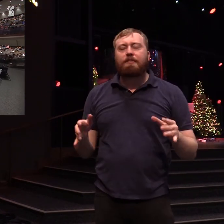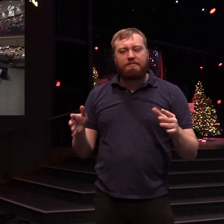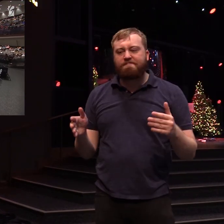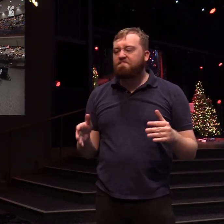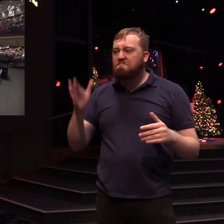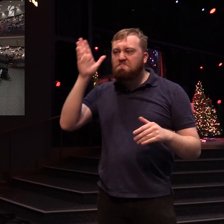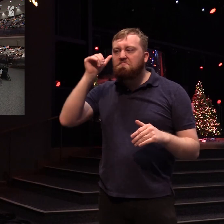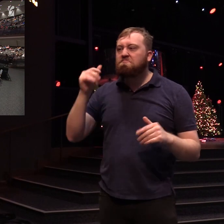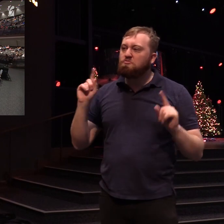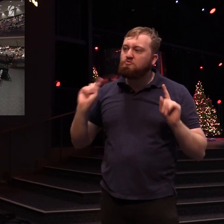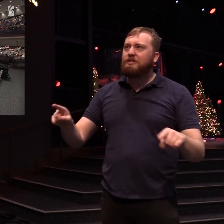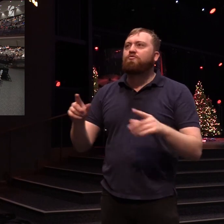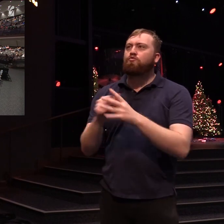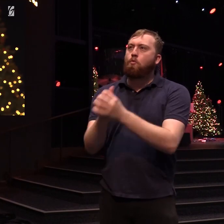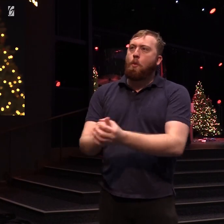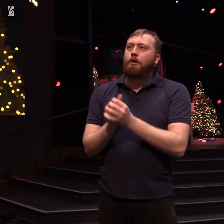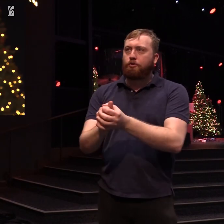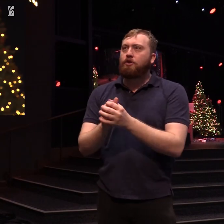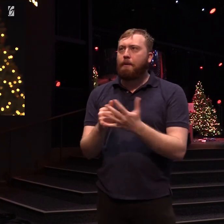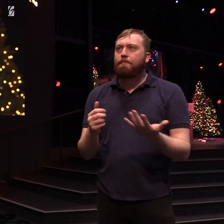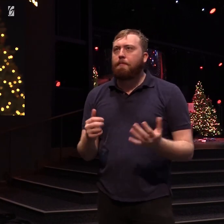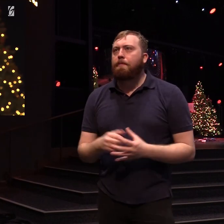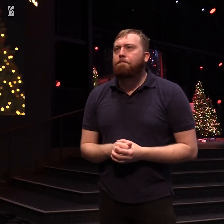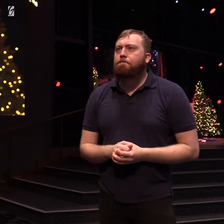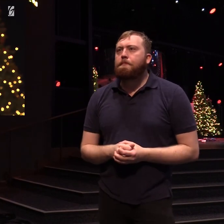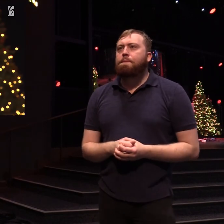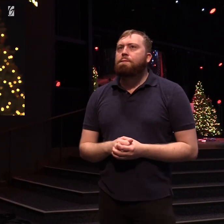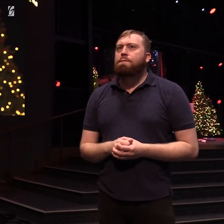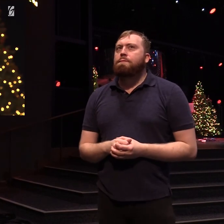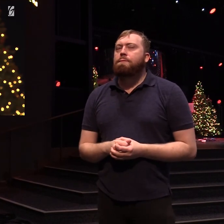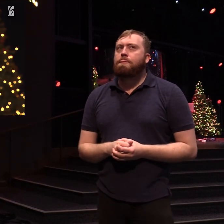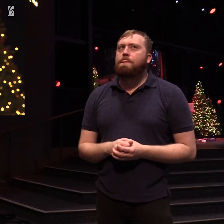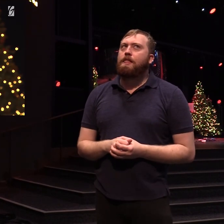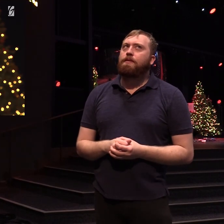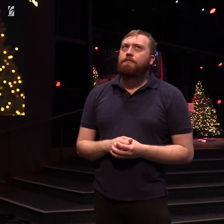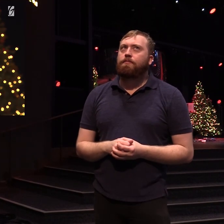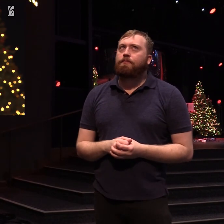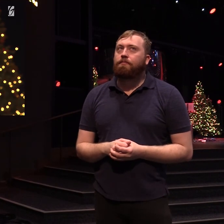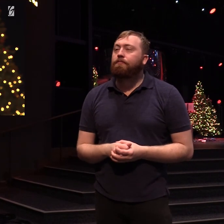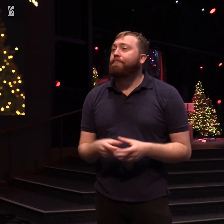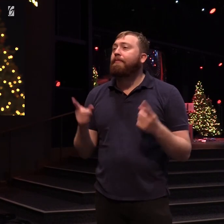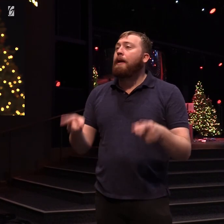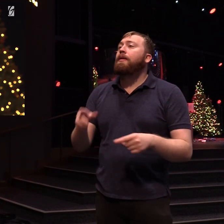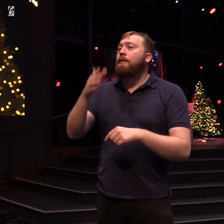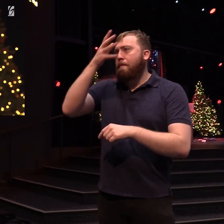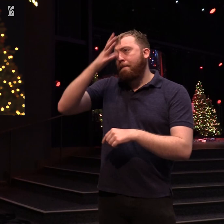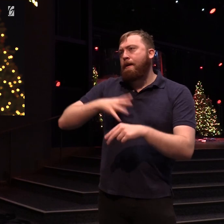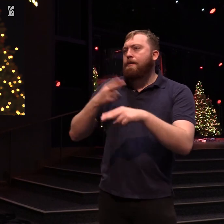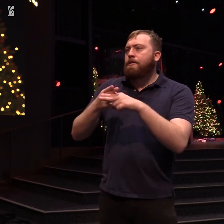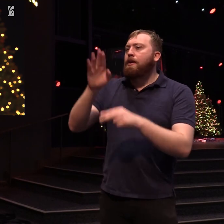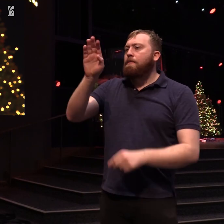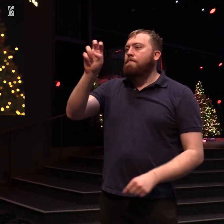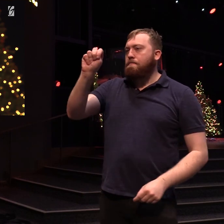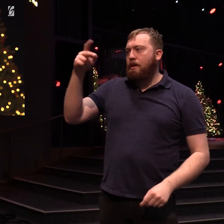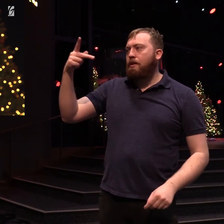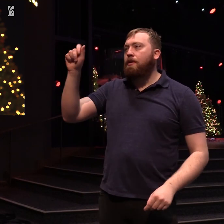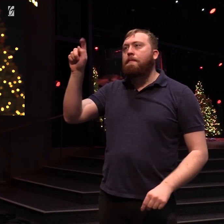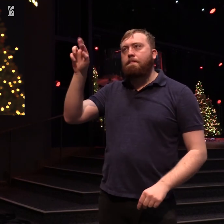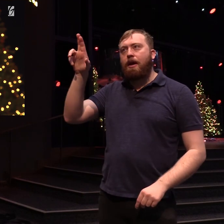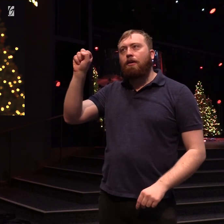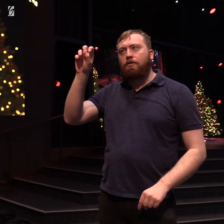because of a young reporter by the name of Ben Patterson, an American